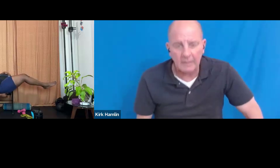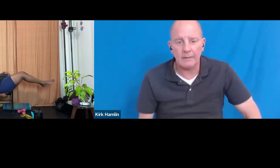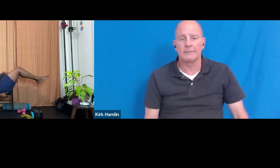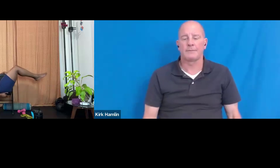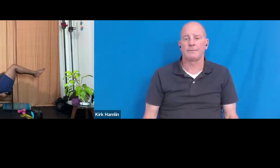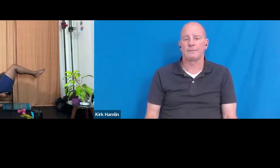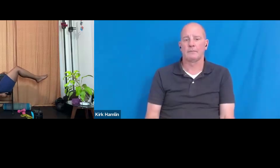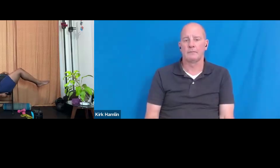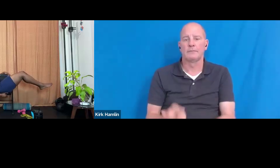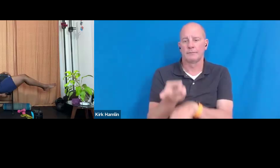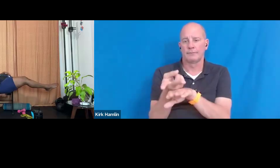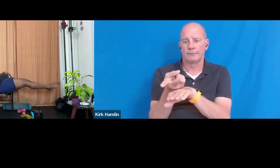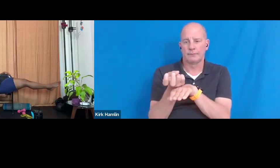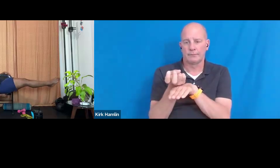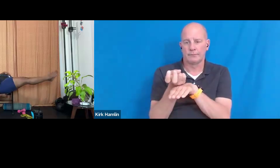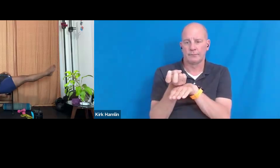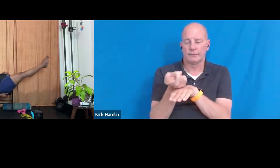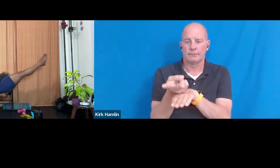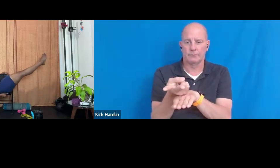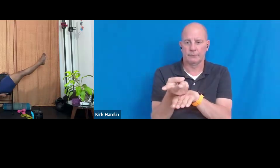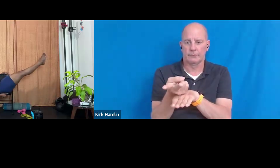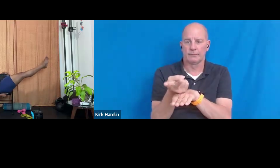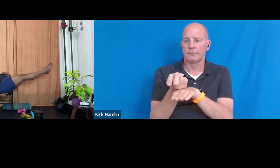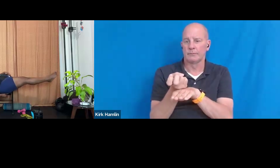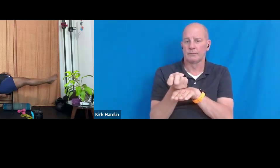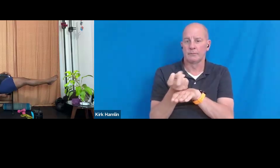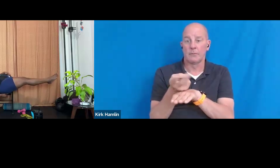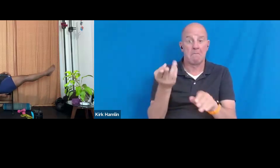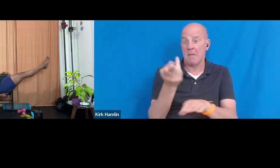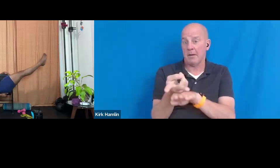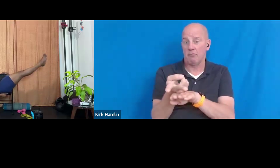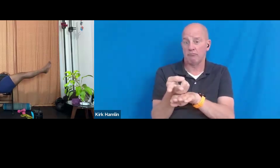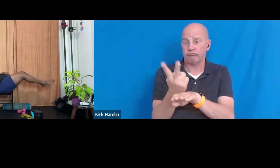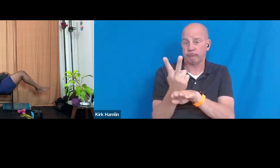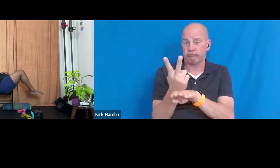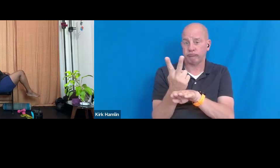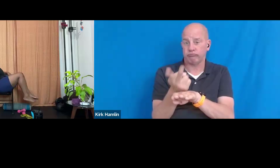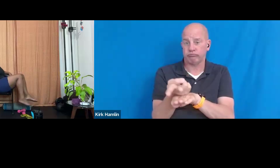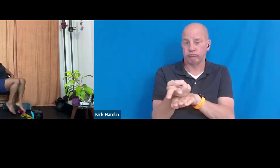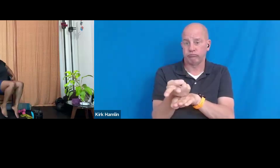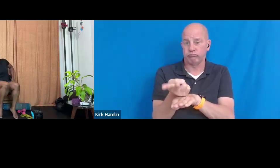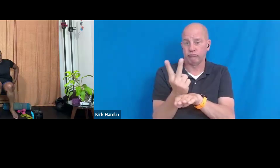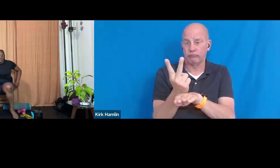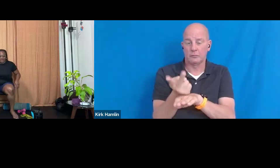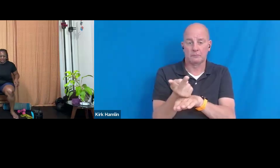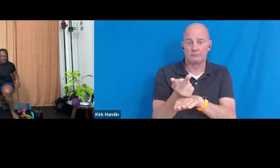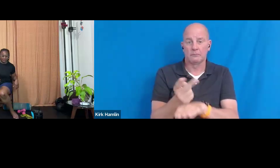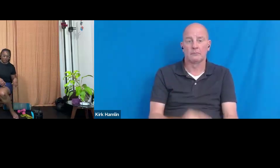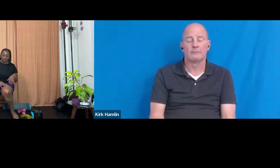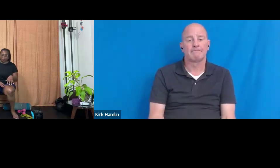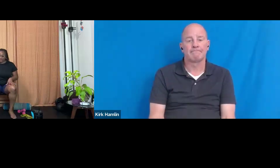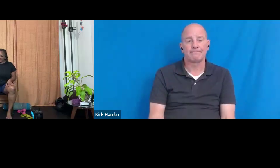Maybe I'm a little straighter, or maybe I'm totally straight. So we're kind of doing like a hollow hold, just the